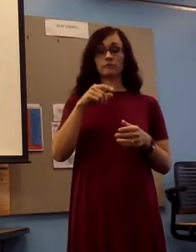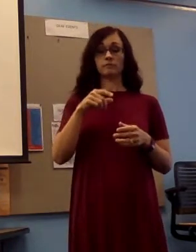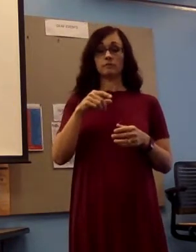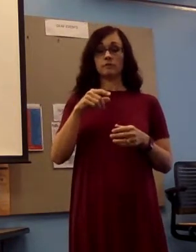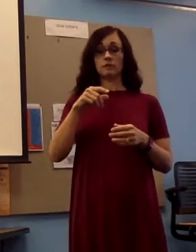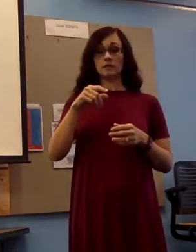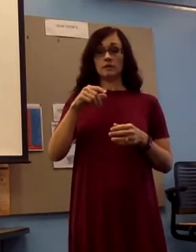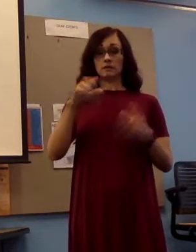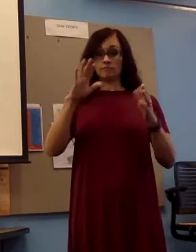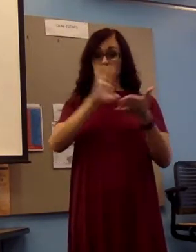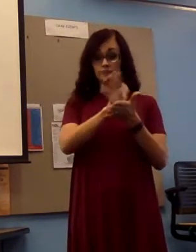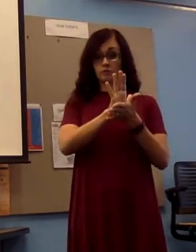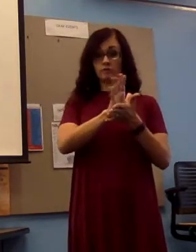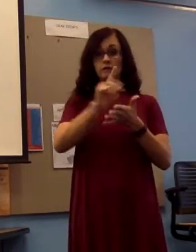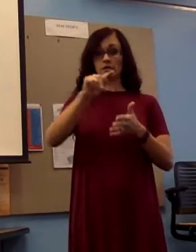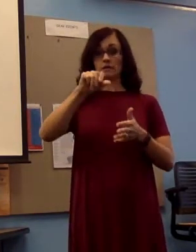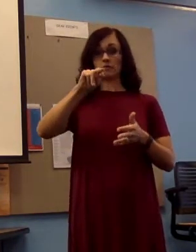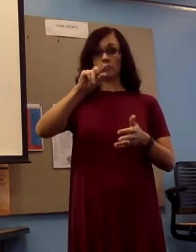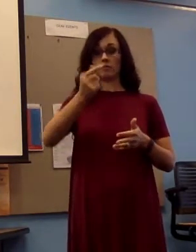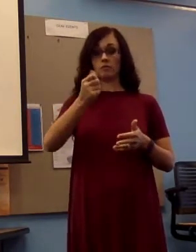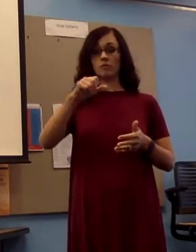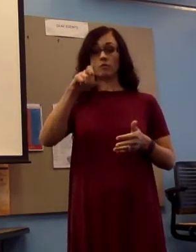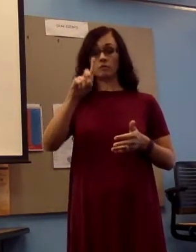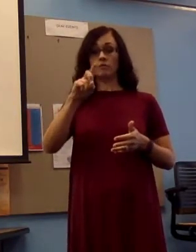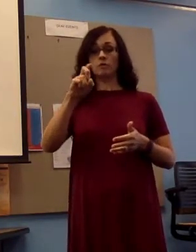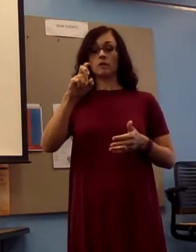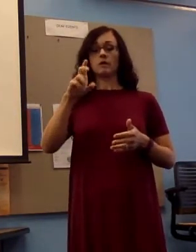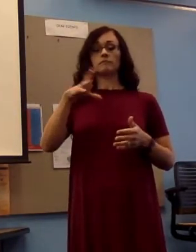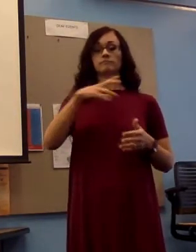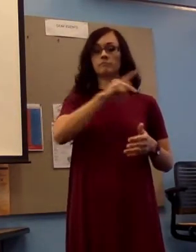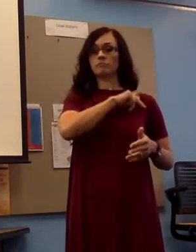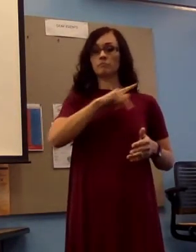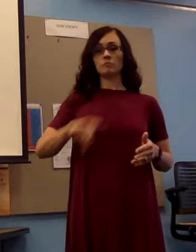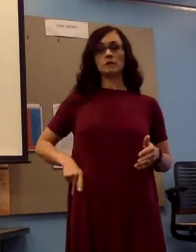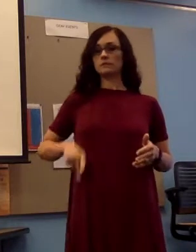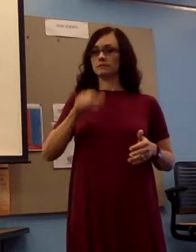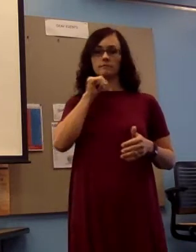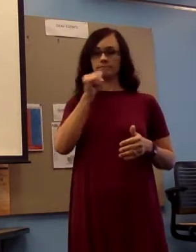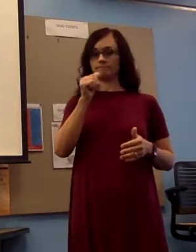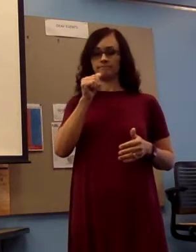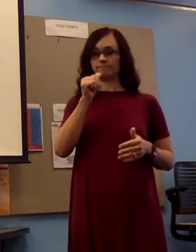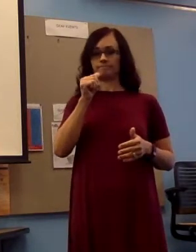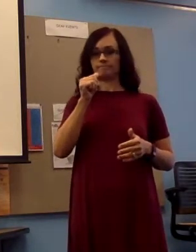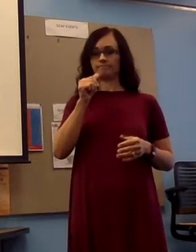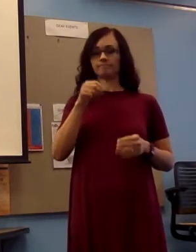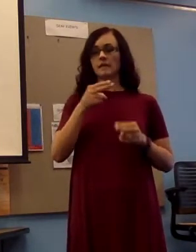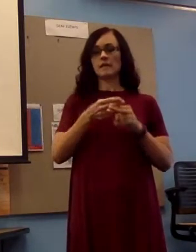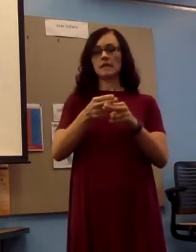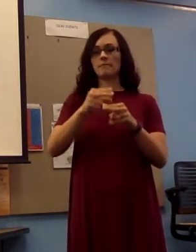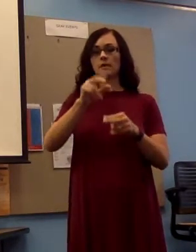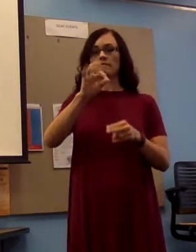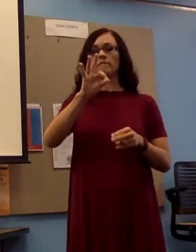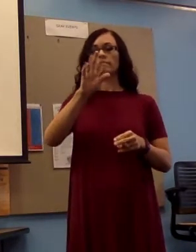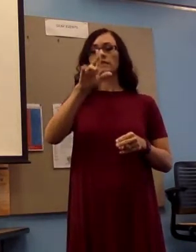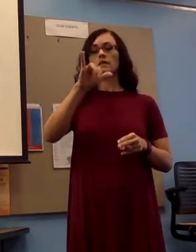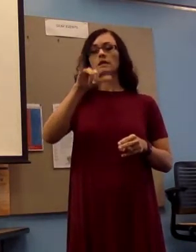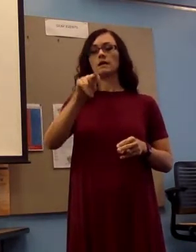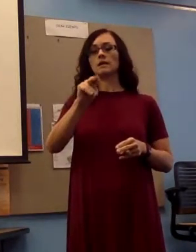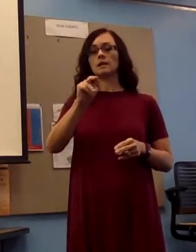a thief, and he's trying to run away. And his name is Flynn Rider. And then in all these other ones, her hair